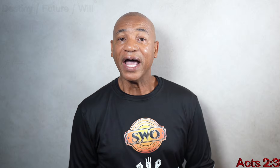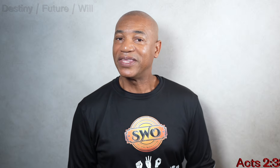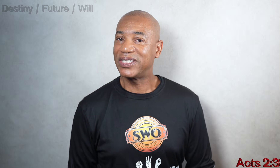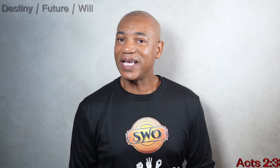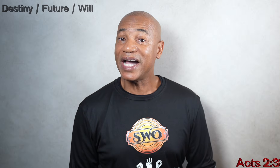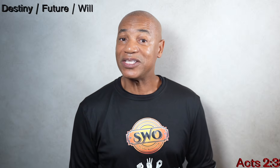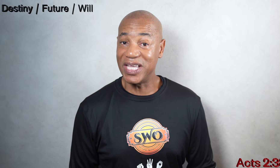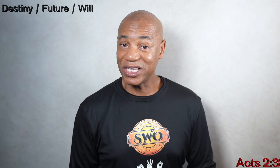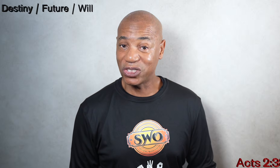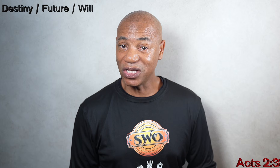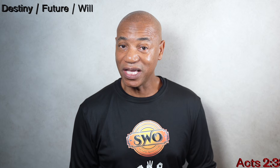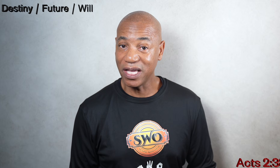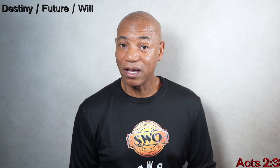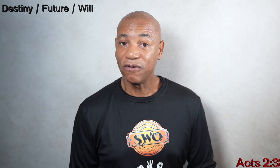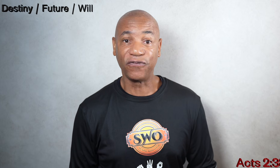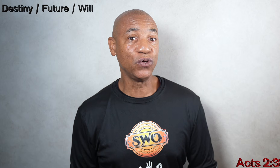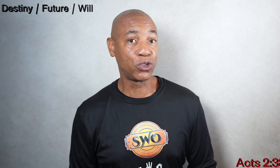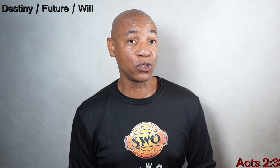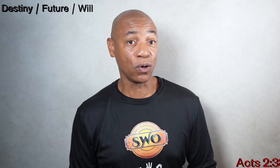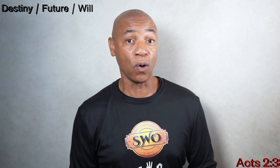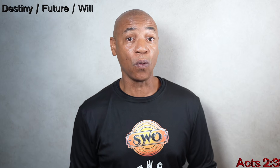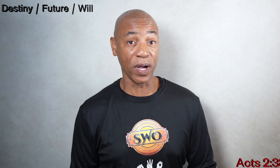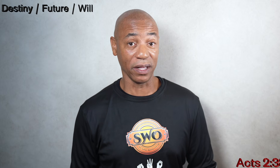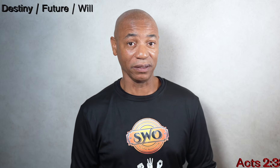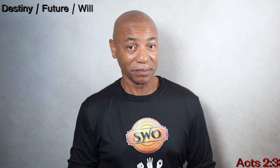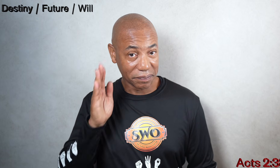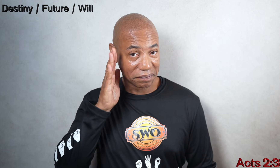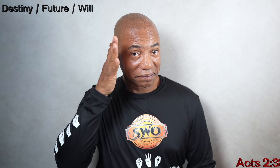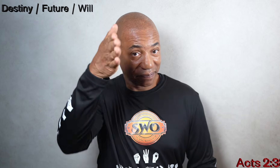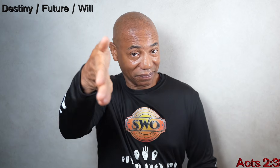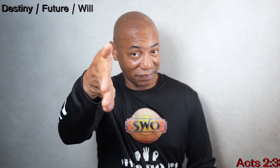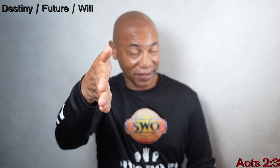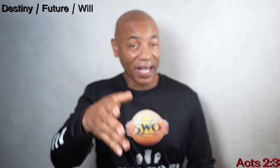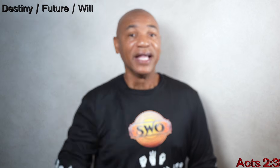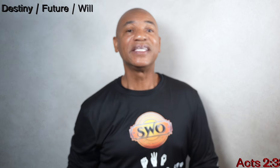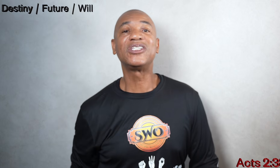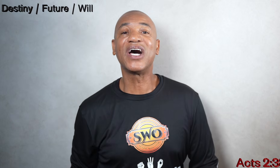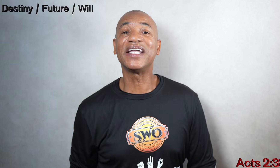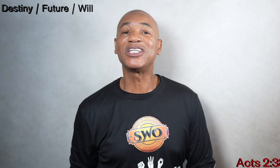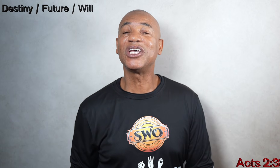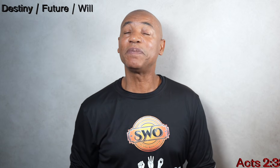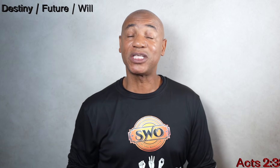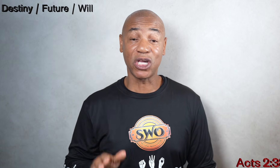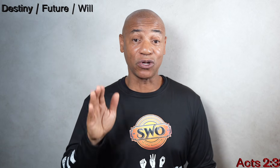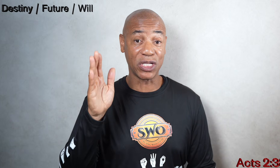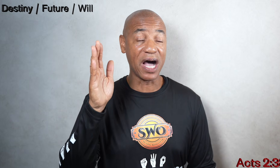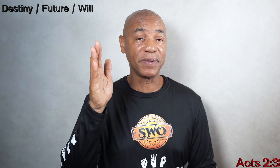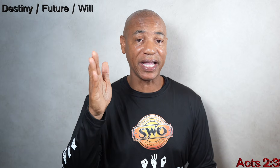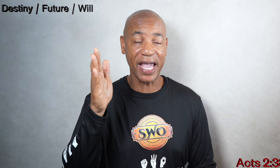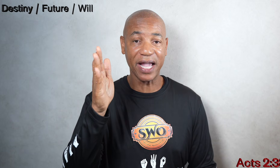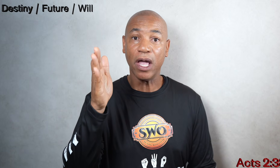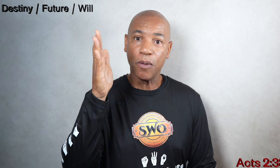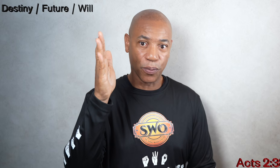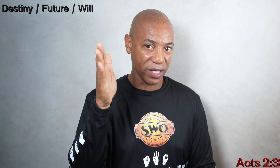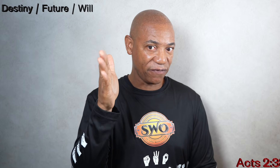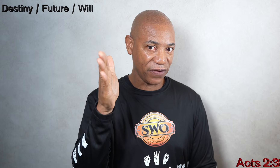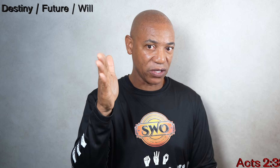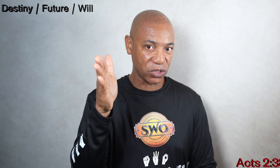The sign destiny, future, or will. The sign is simply take your dominant hand, bring the fingers